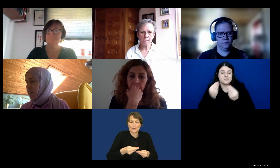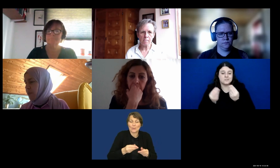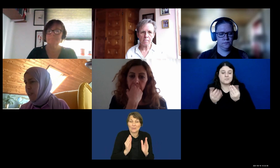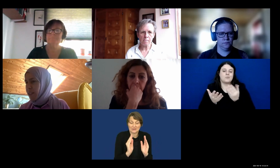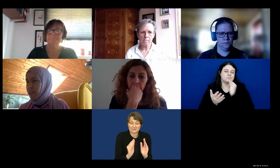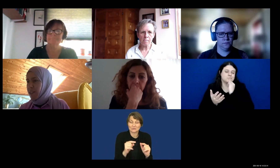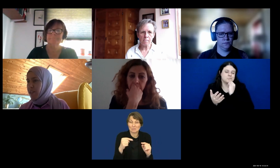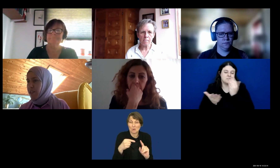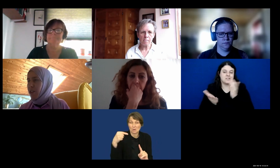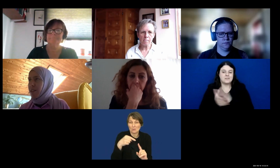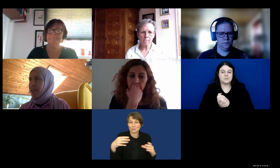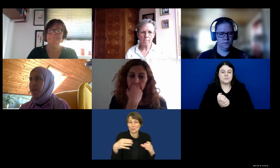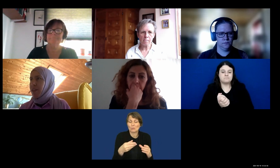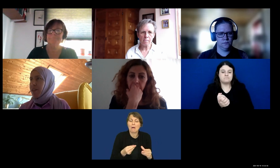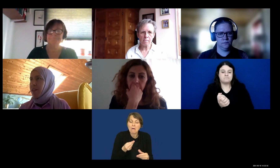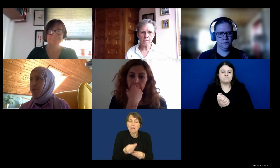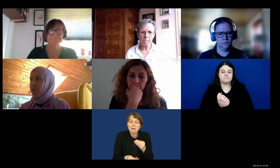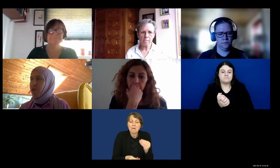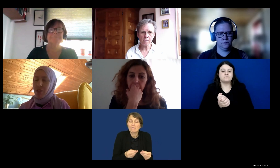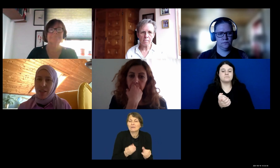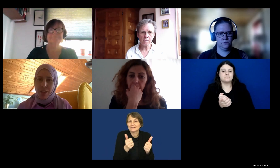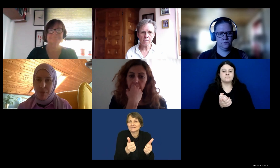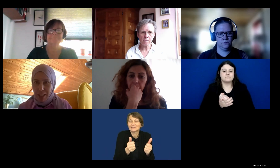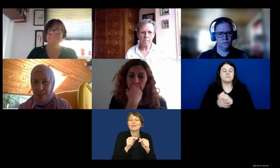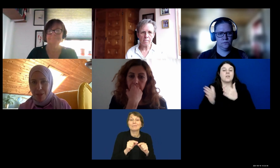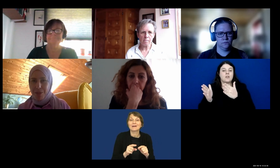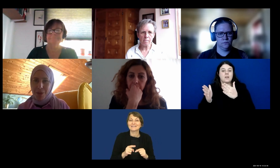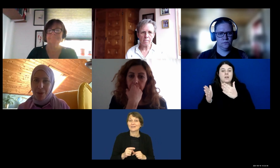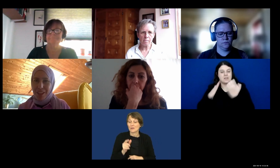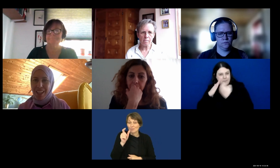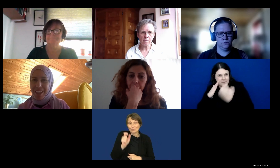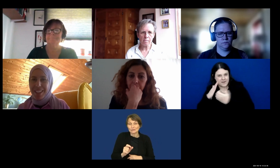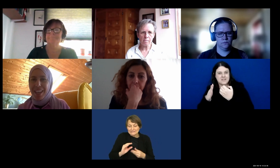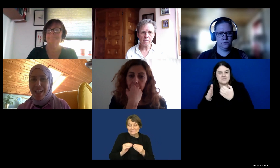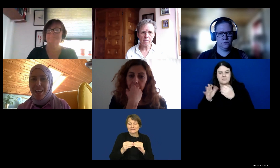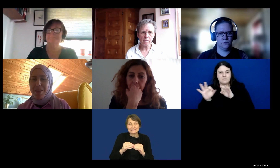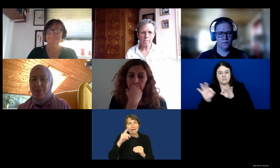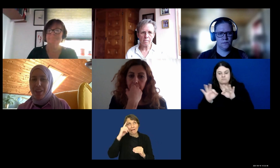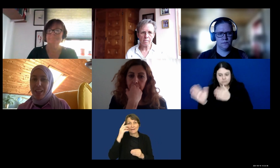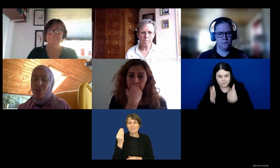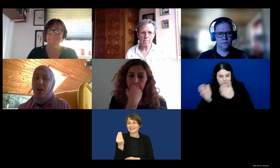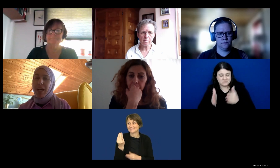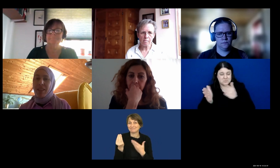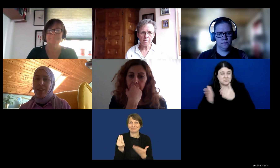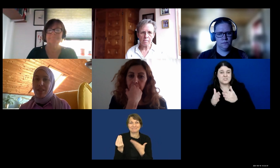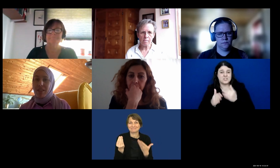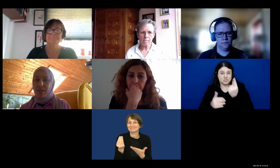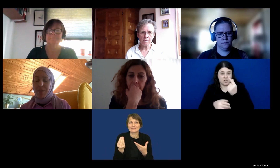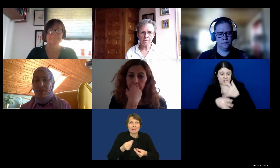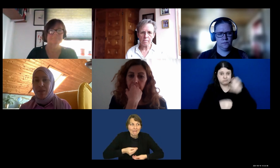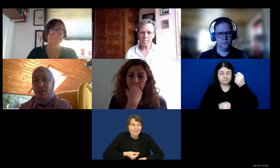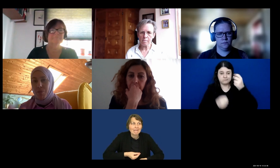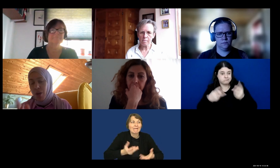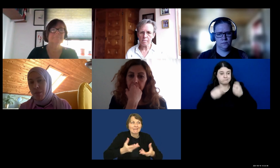very it's not giving the producer a lot of money to call it like this, and that's why there's